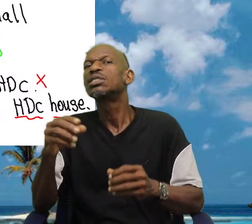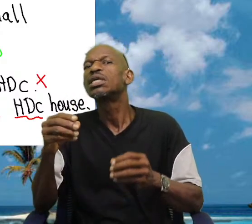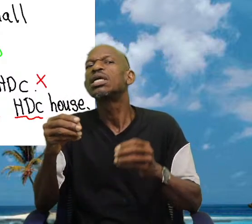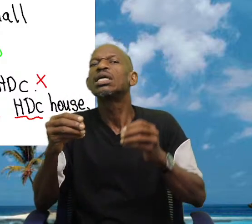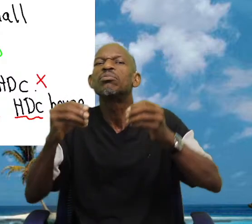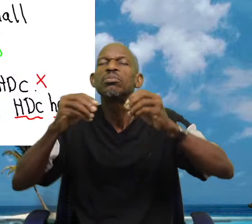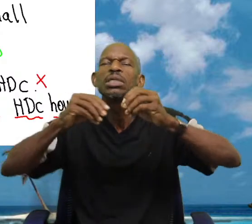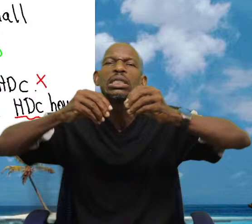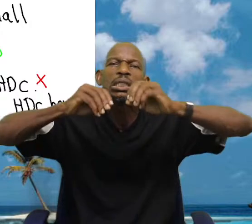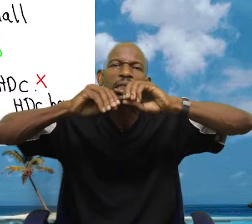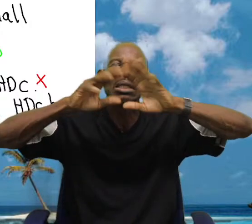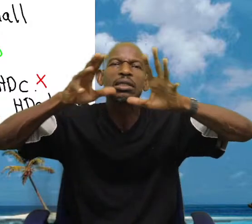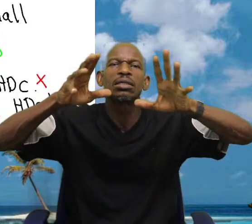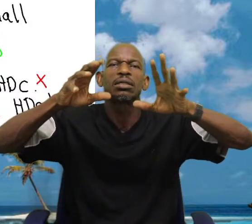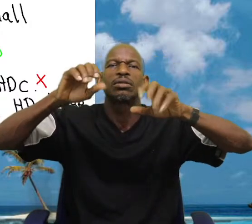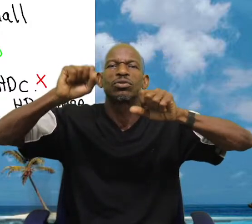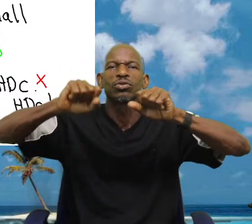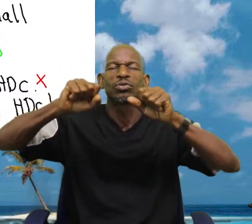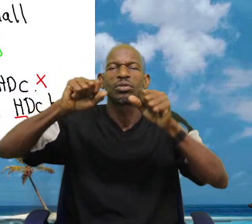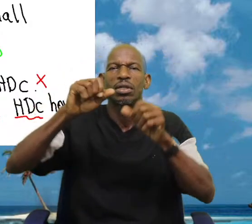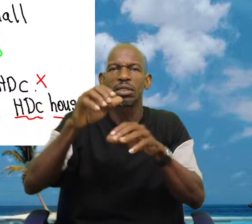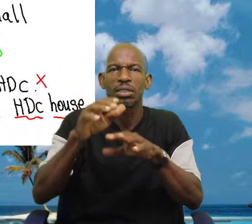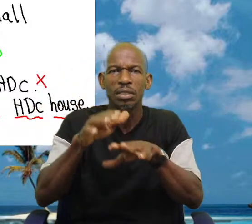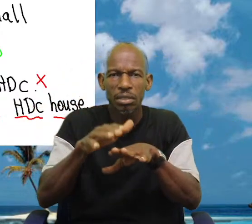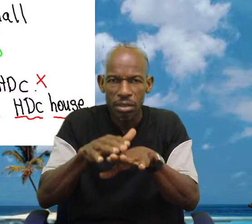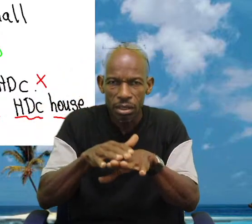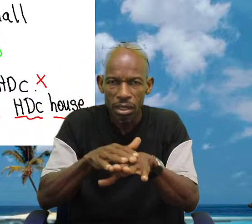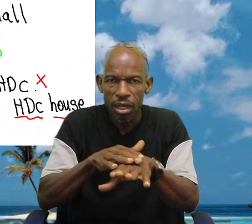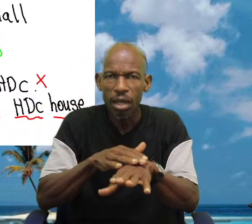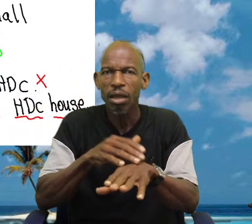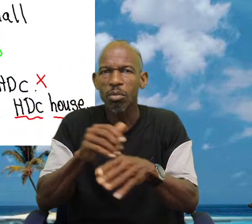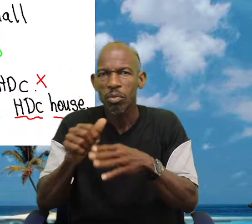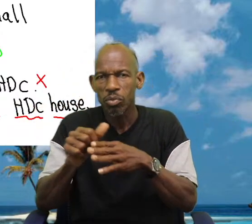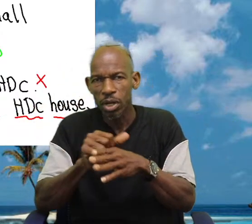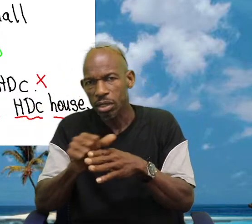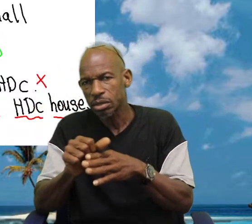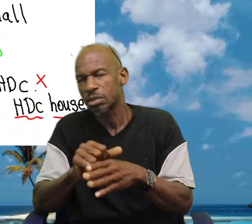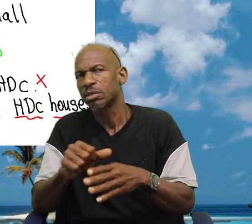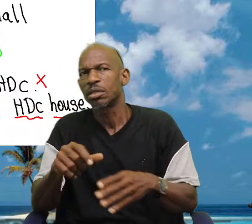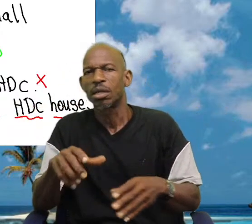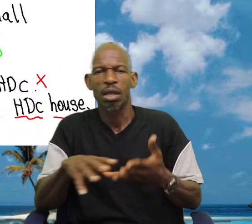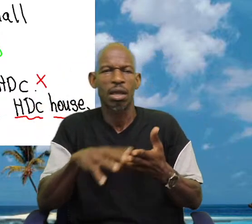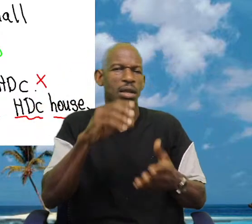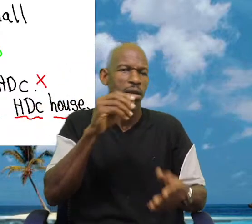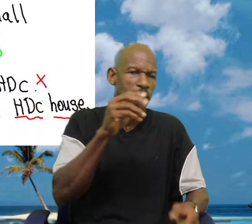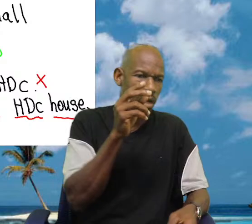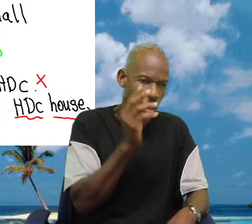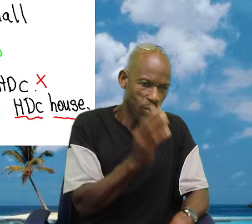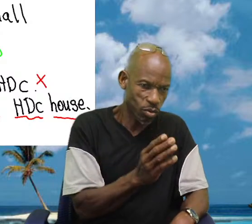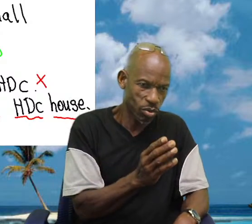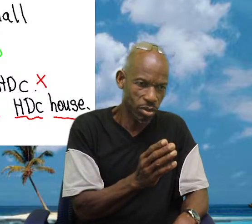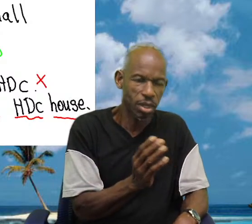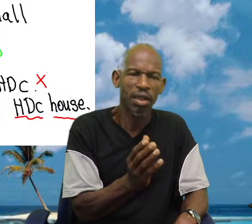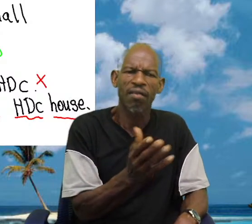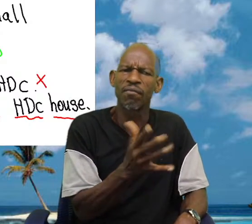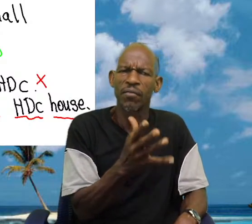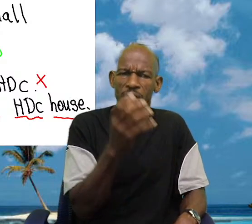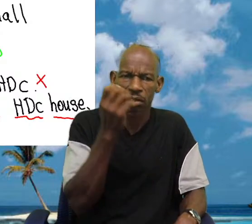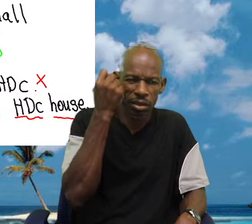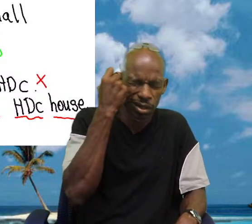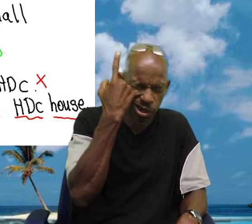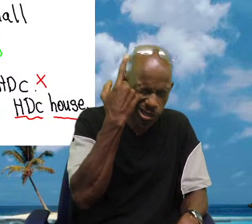to take your time and practice. Take your time and learn it step by